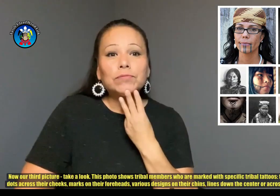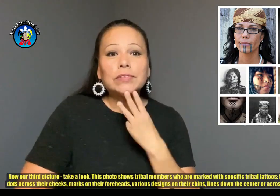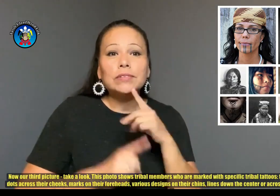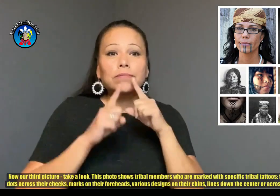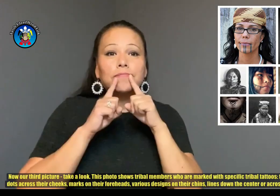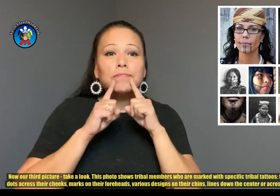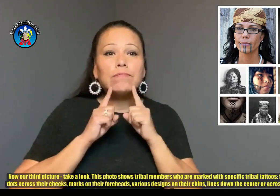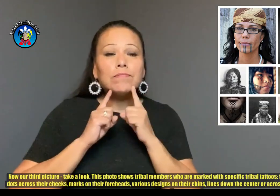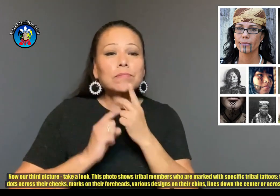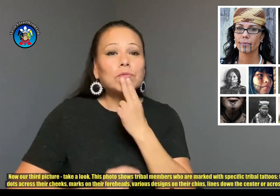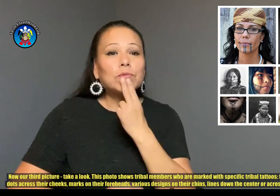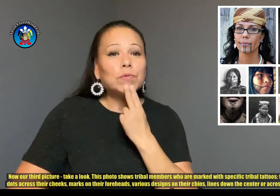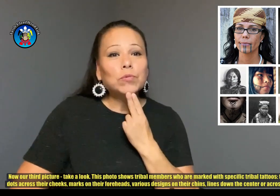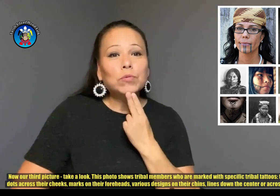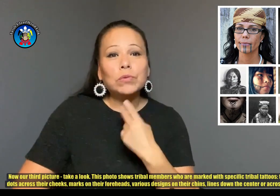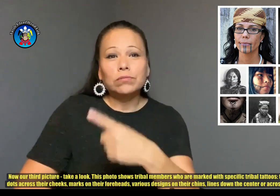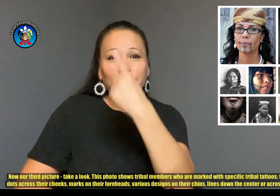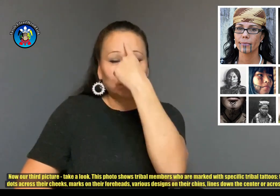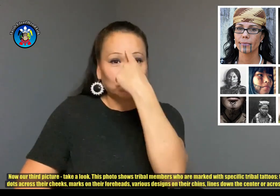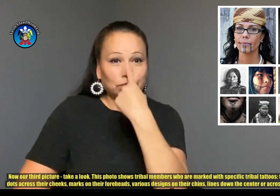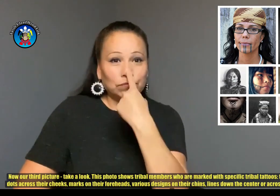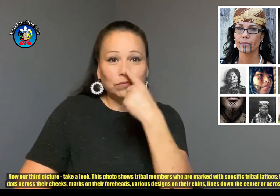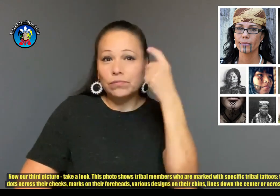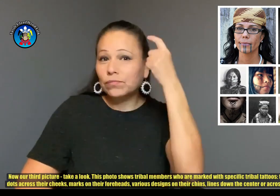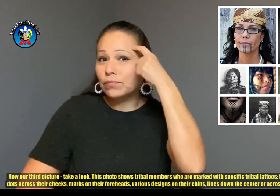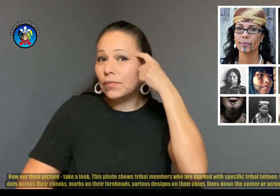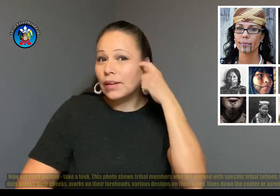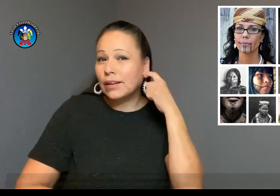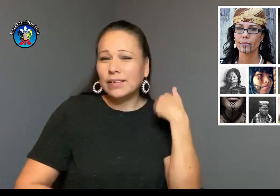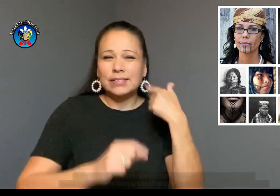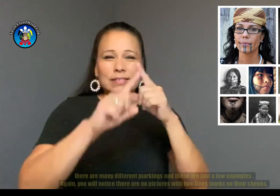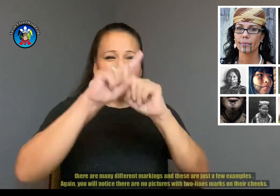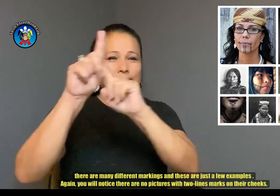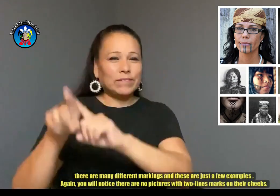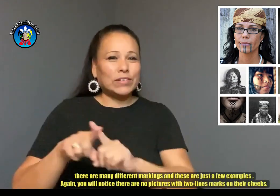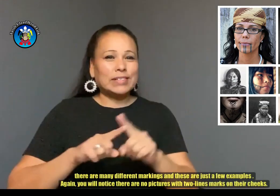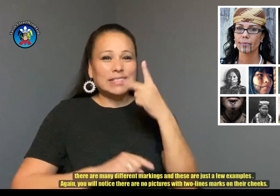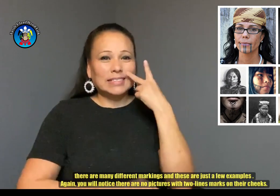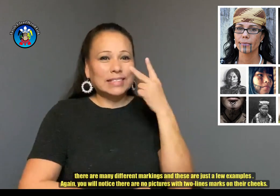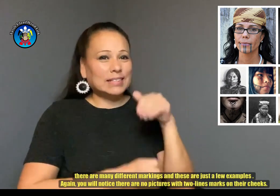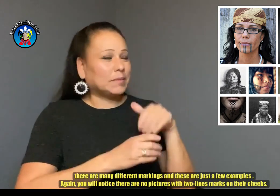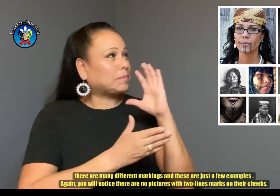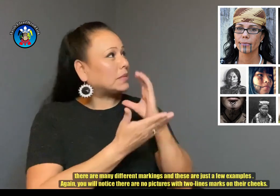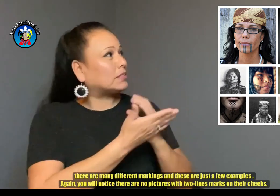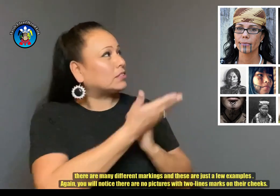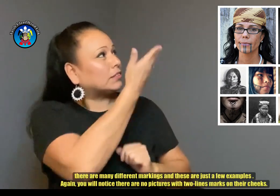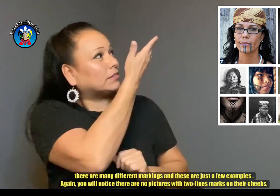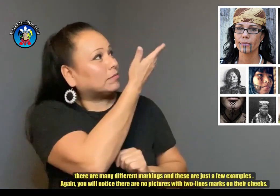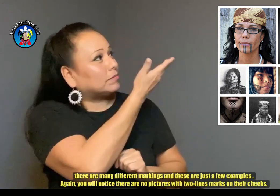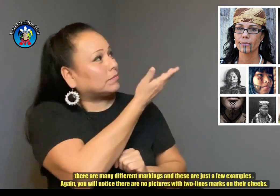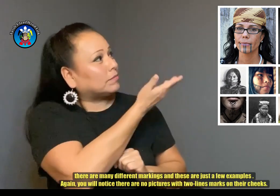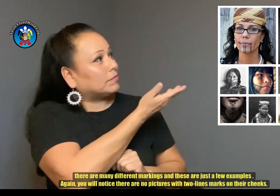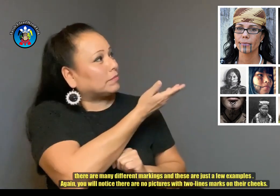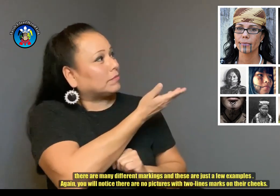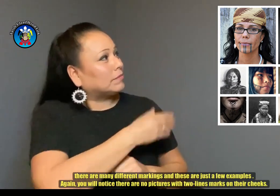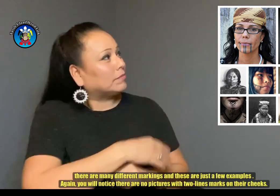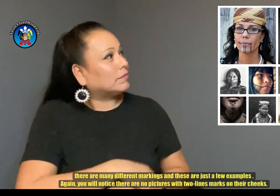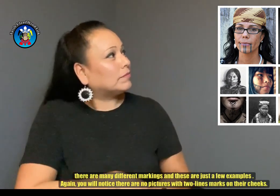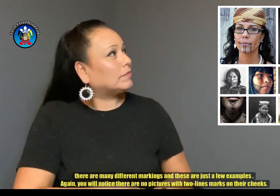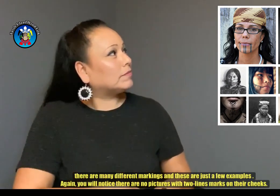their cheeks, marks on their forehead, or various designs on their chins, even lines down the center of their face or across the side. There are many